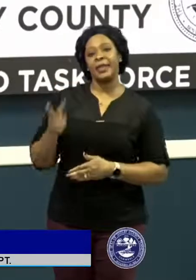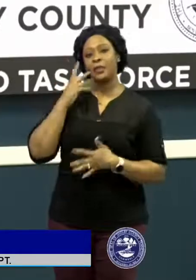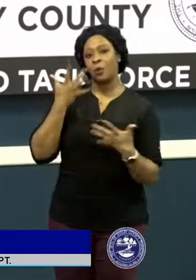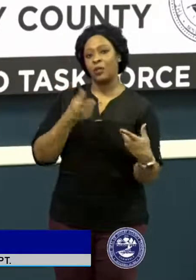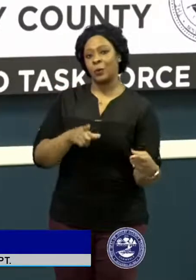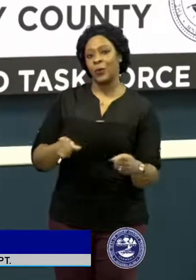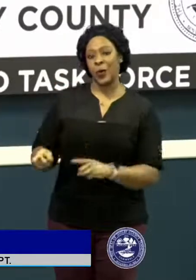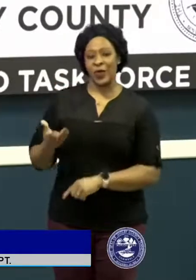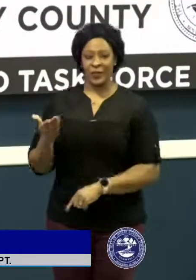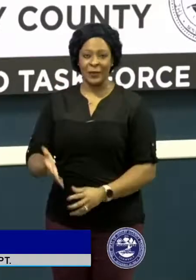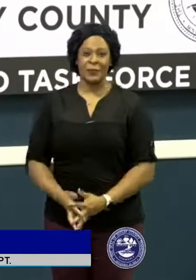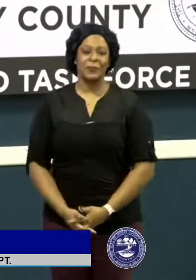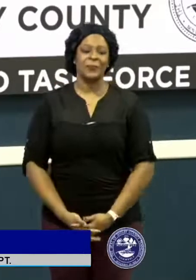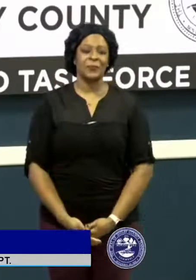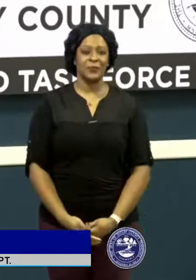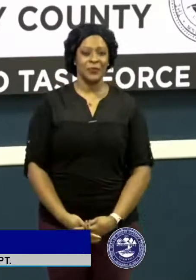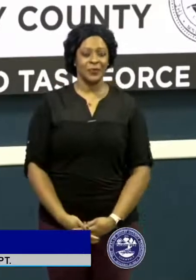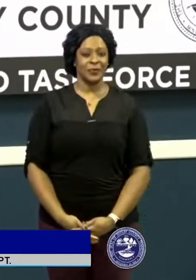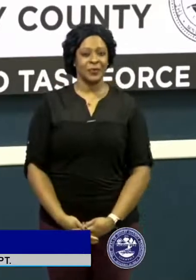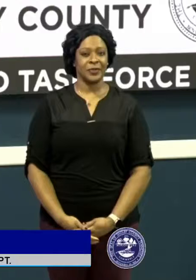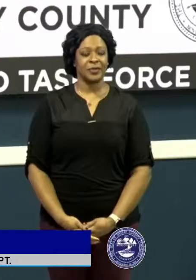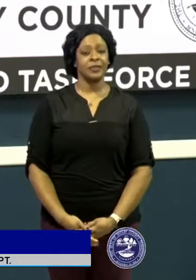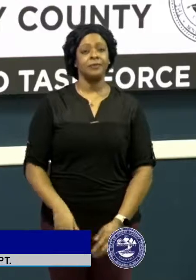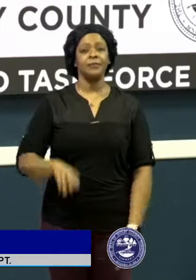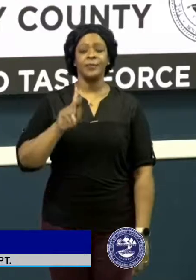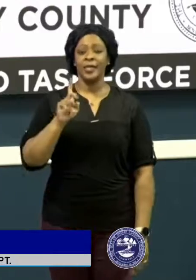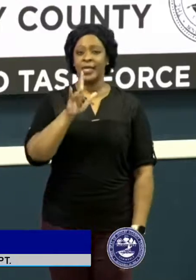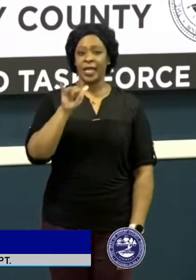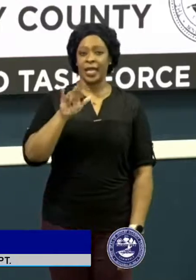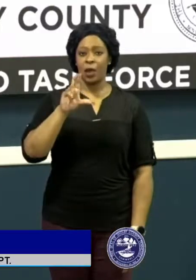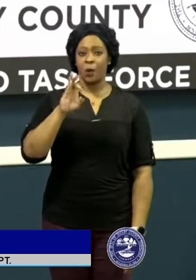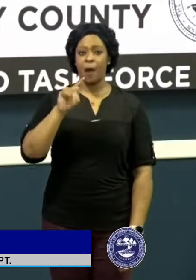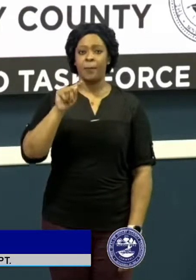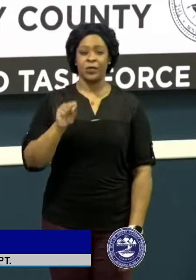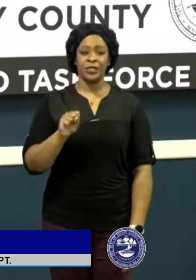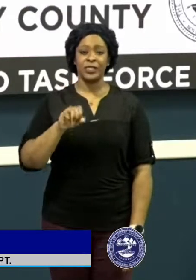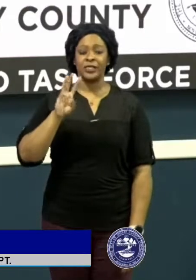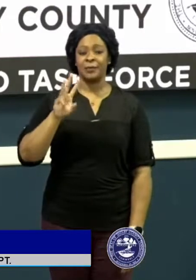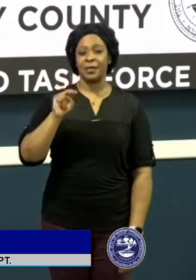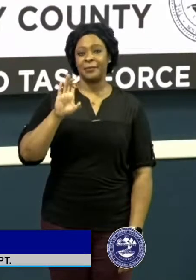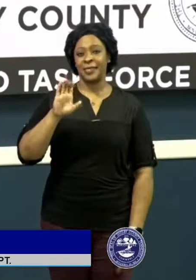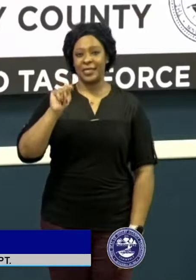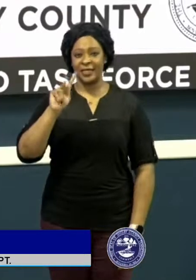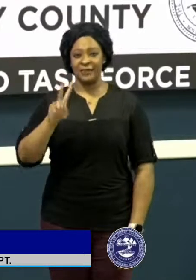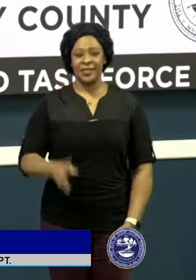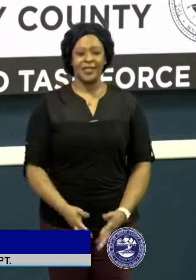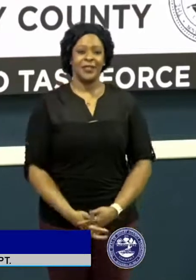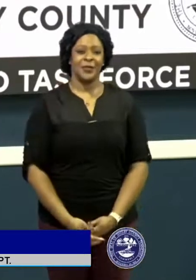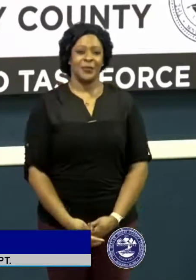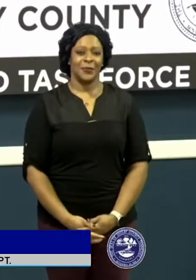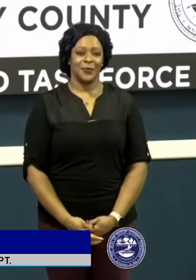going on. Kelly Roberts, WMC TV.